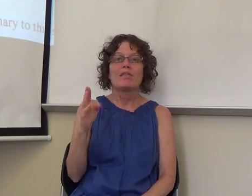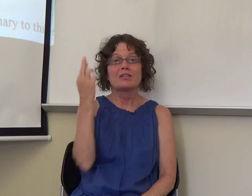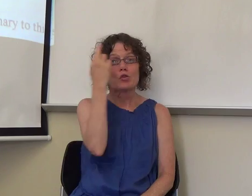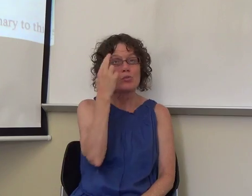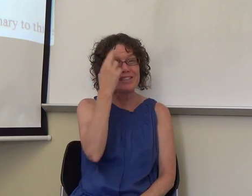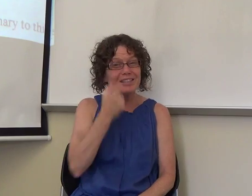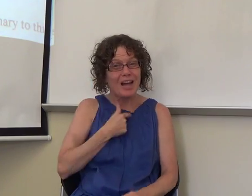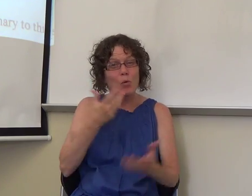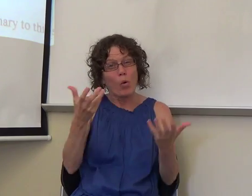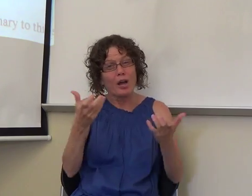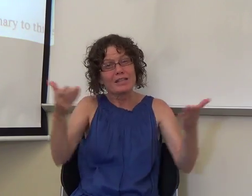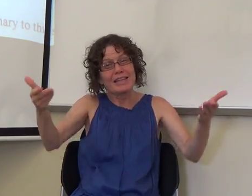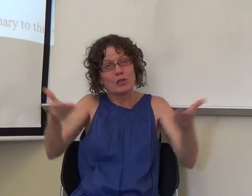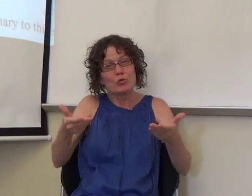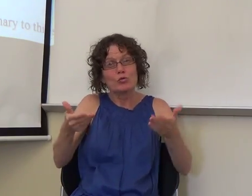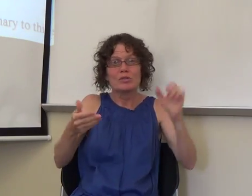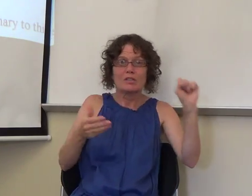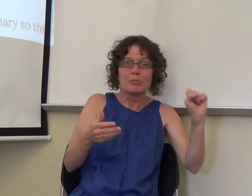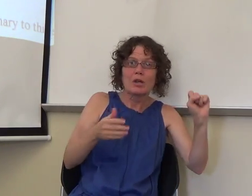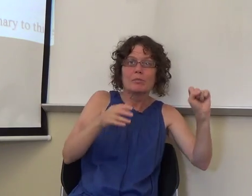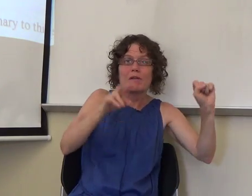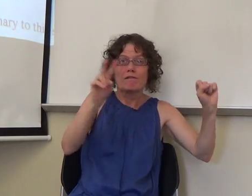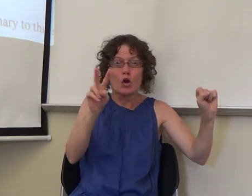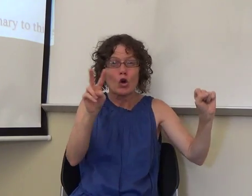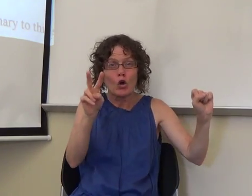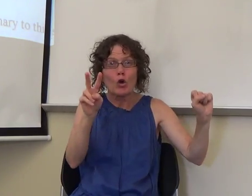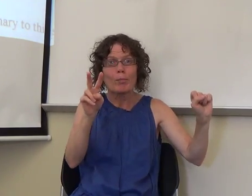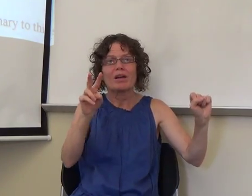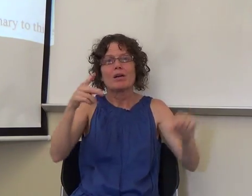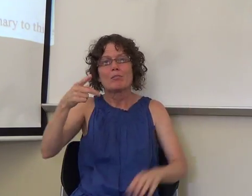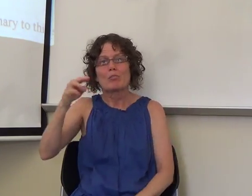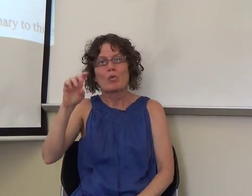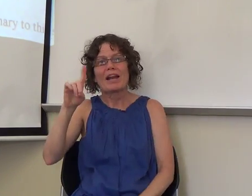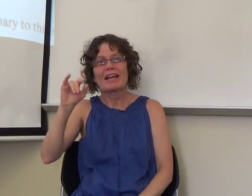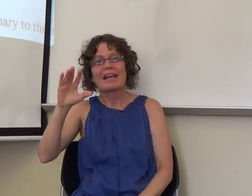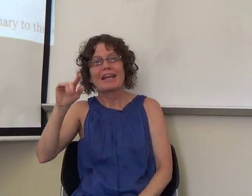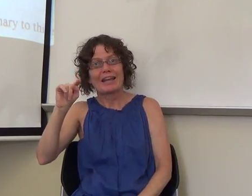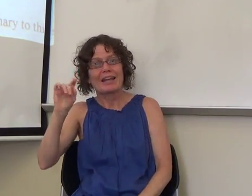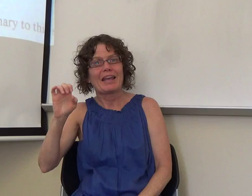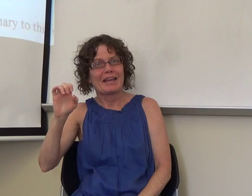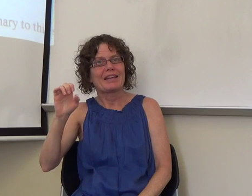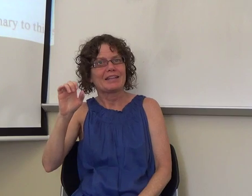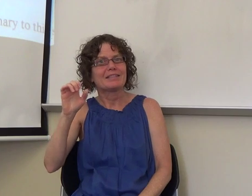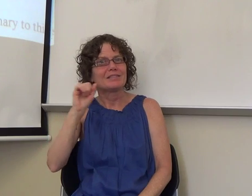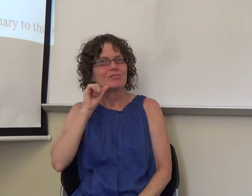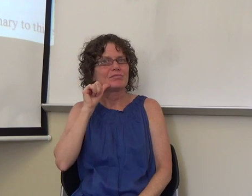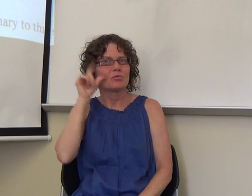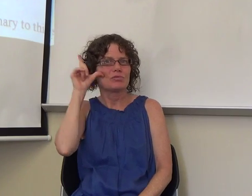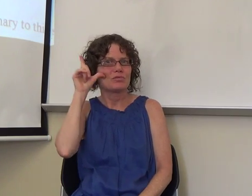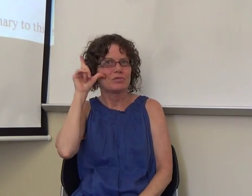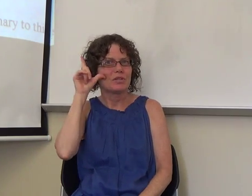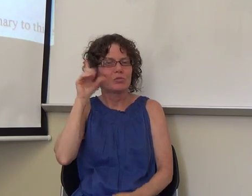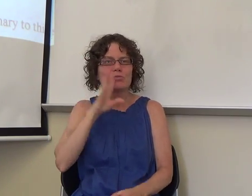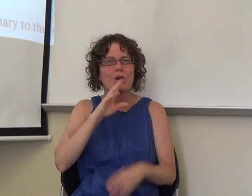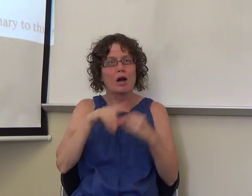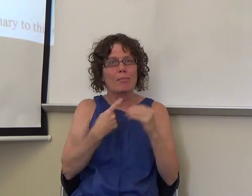you to that subject, verb, predicate business, because we have to kind of talk about parts of speech.